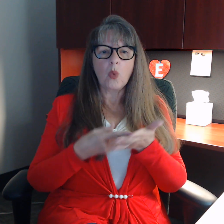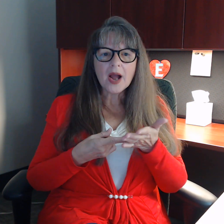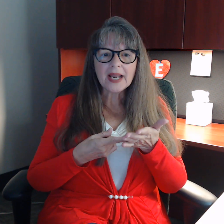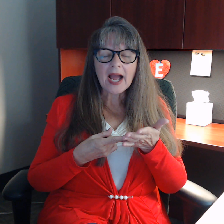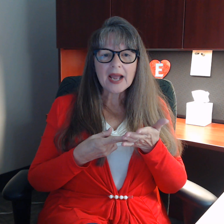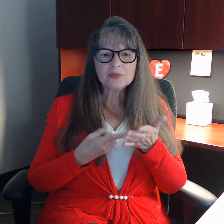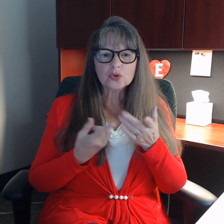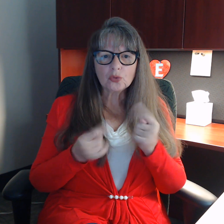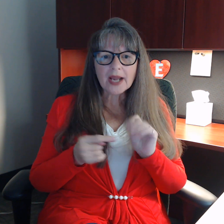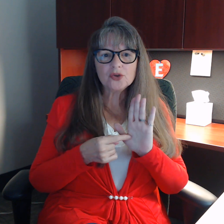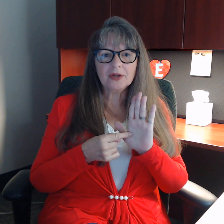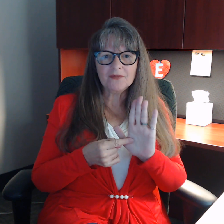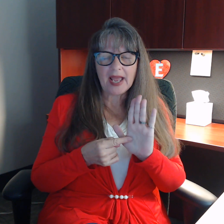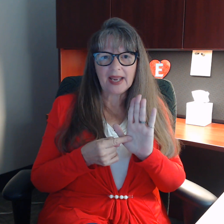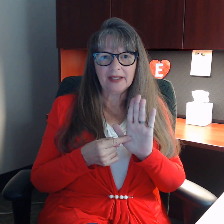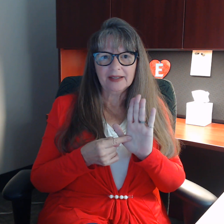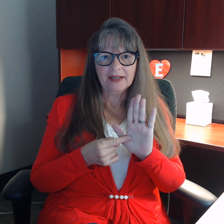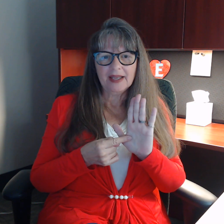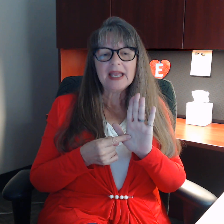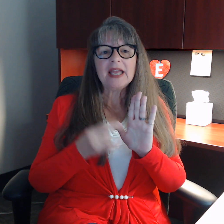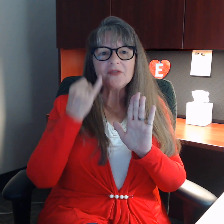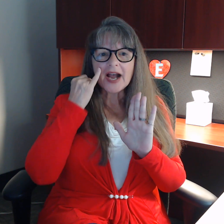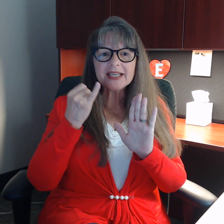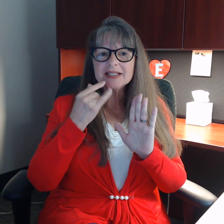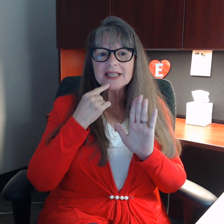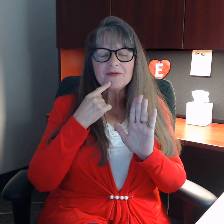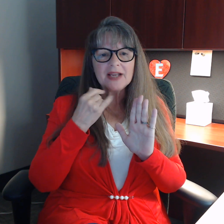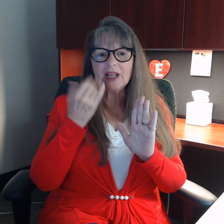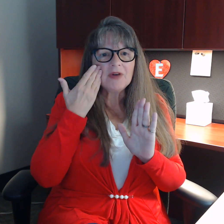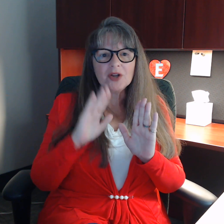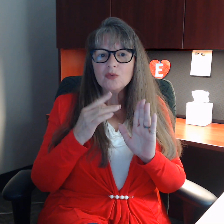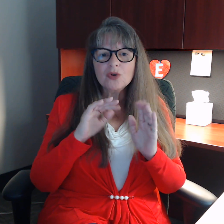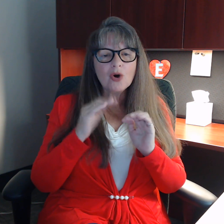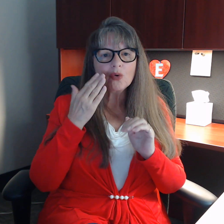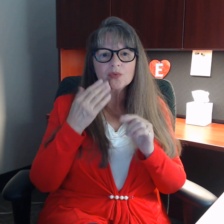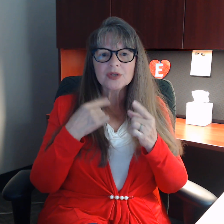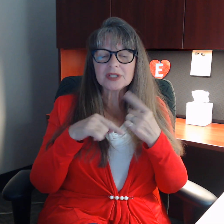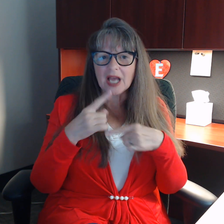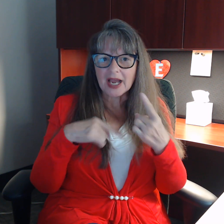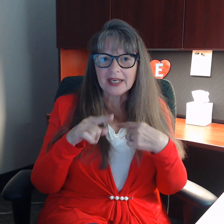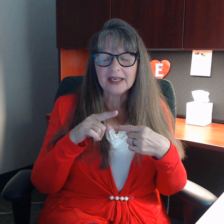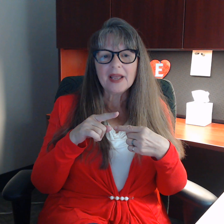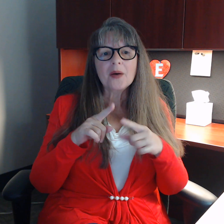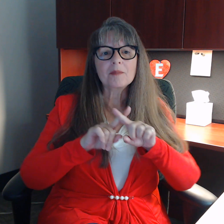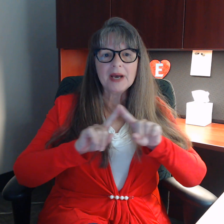what I'm trying to convey. If I don't know the sign, but